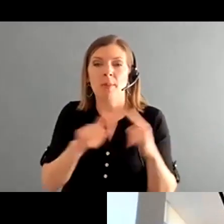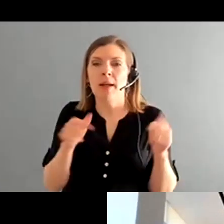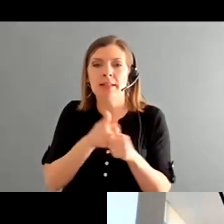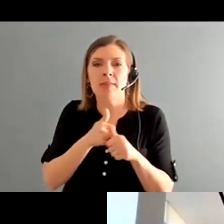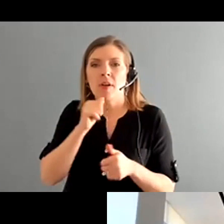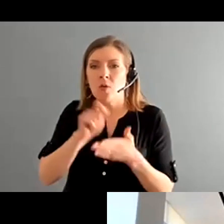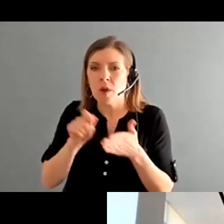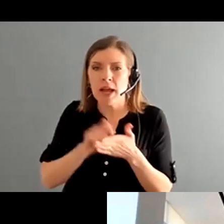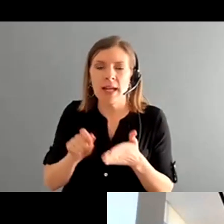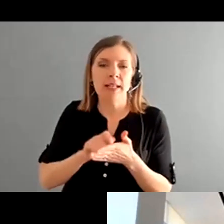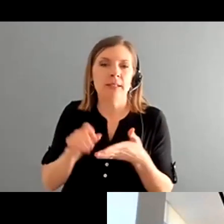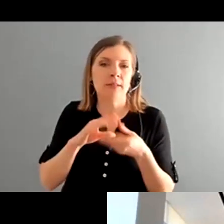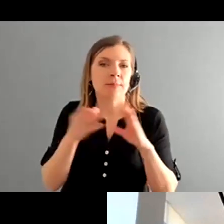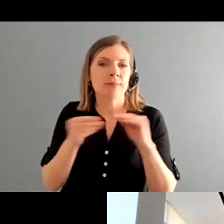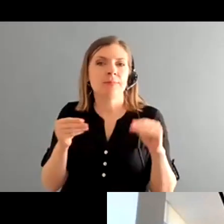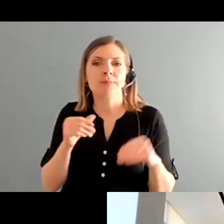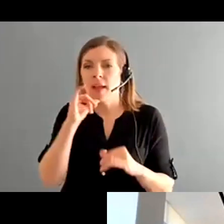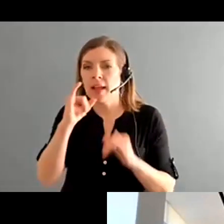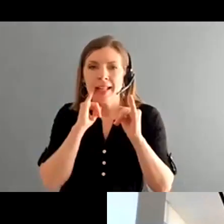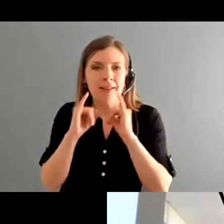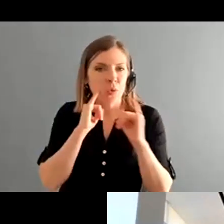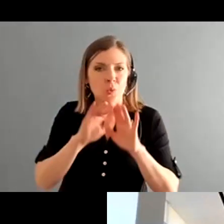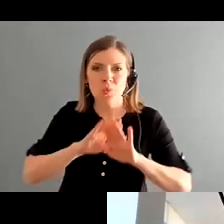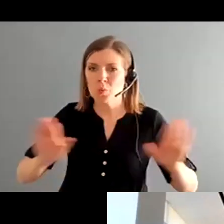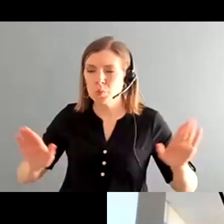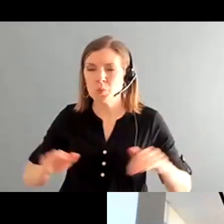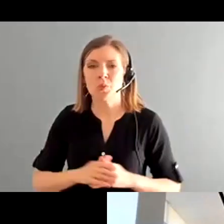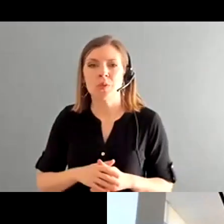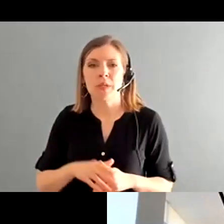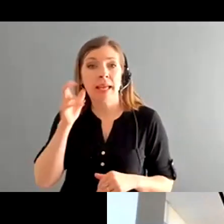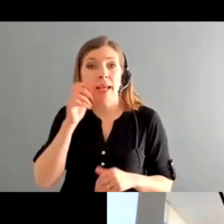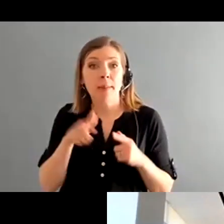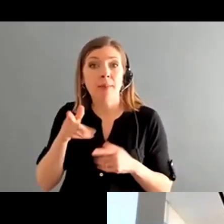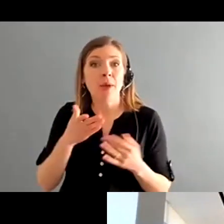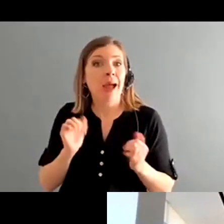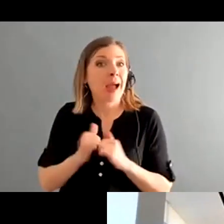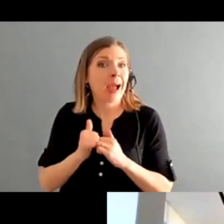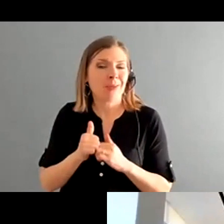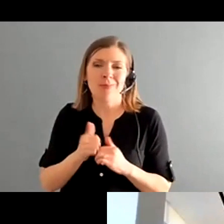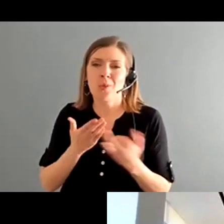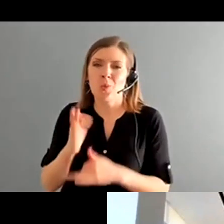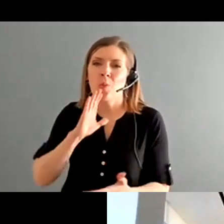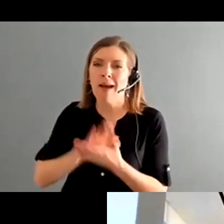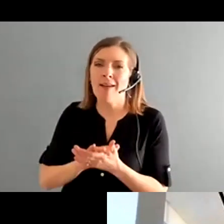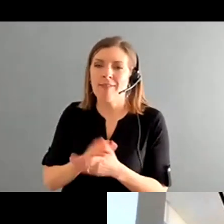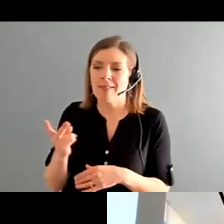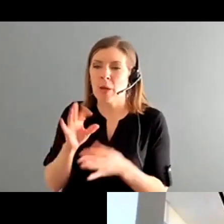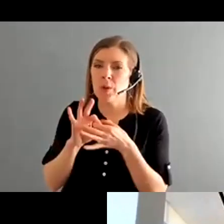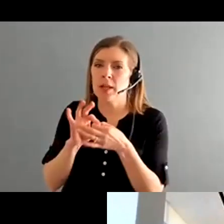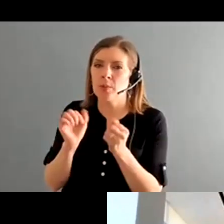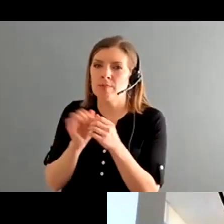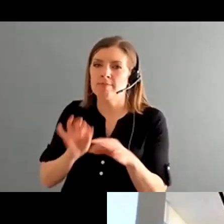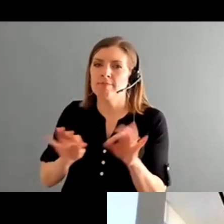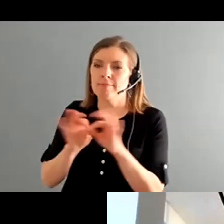writing editorials. He did not do interviews. And we really hear about him through his wife and that relationship and the significance